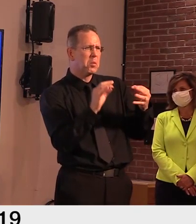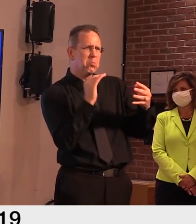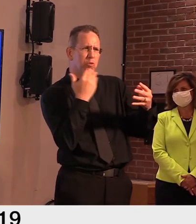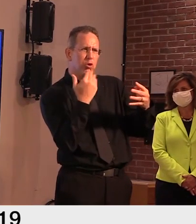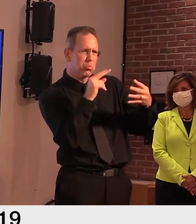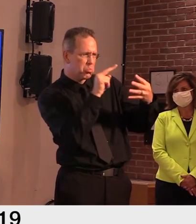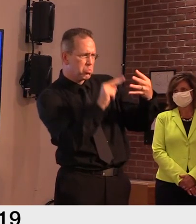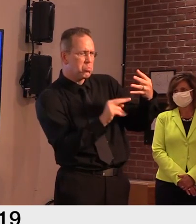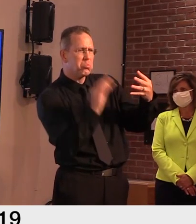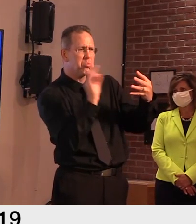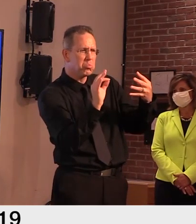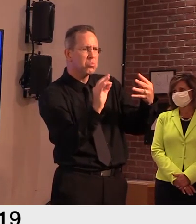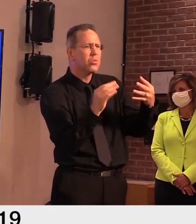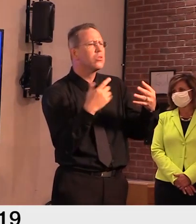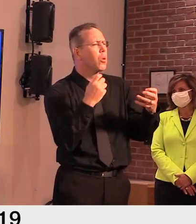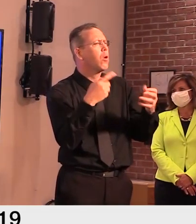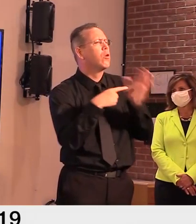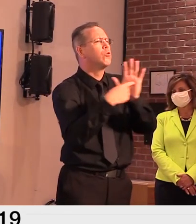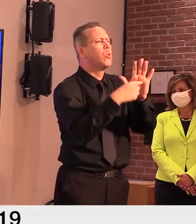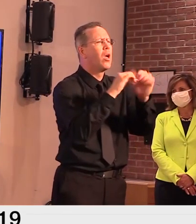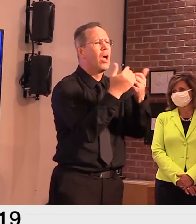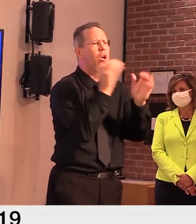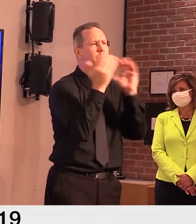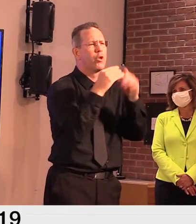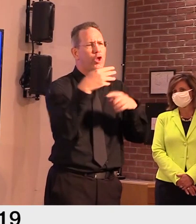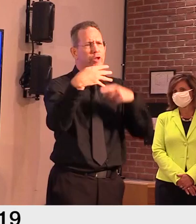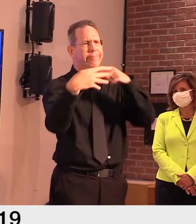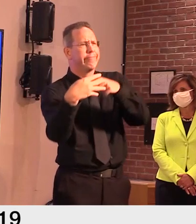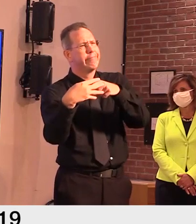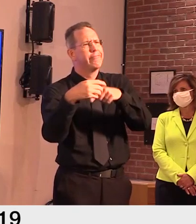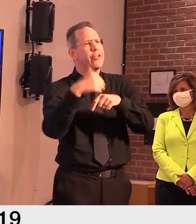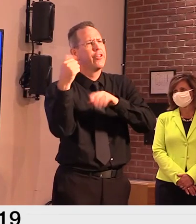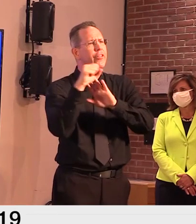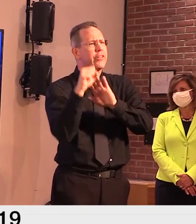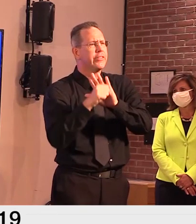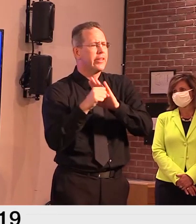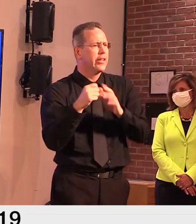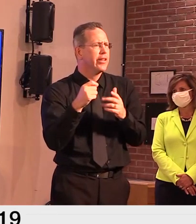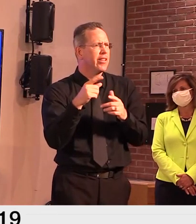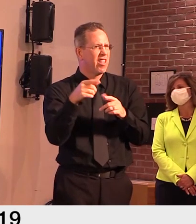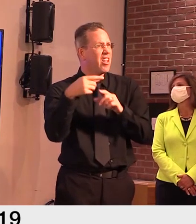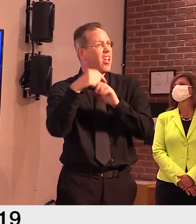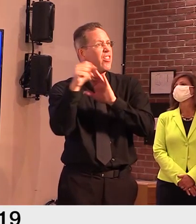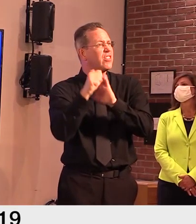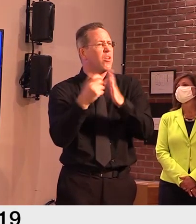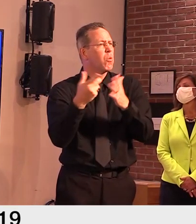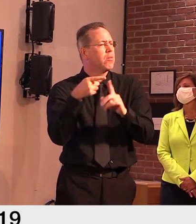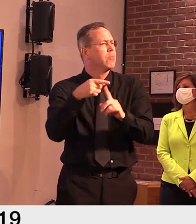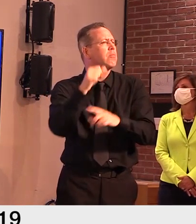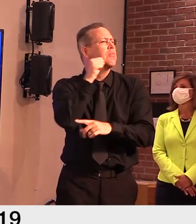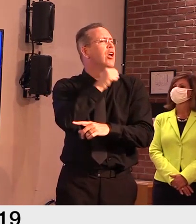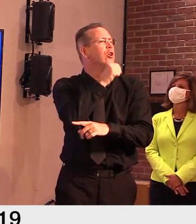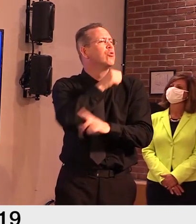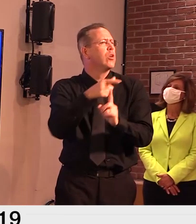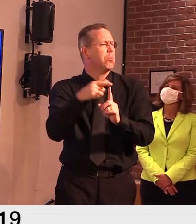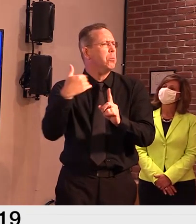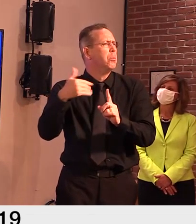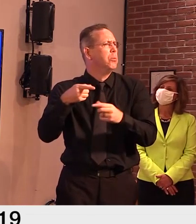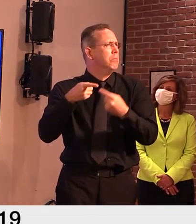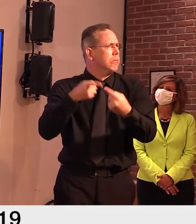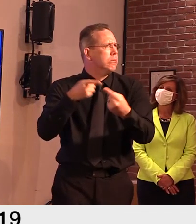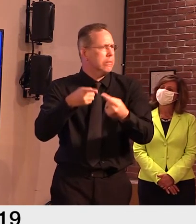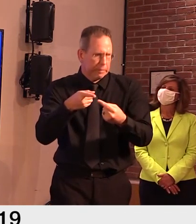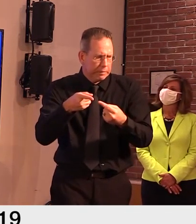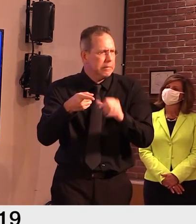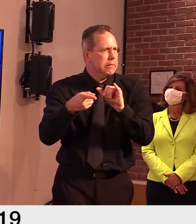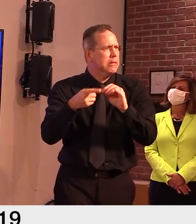continued reopening. We've been telling a very similar story now for weeks because our trends continue to be so positive, but we did think it would be helpful to put